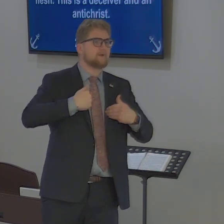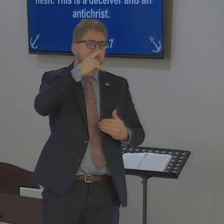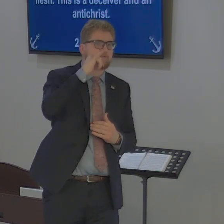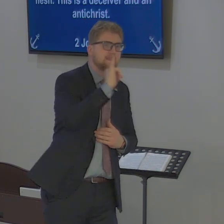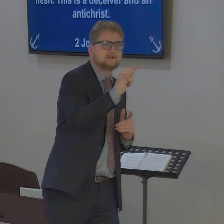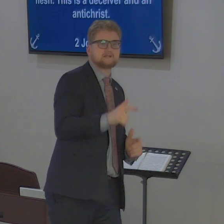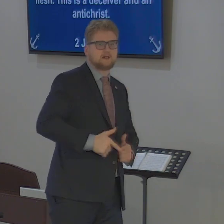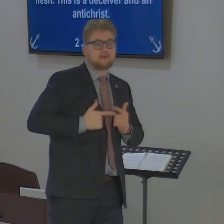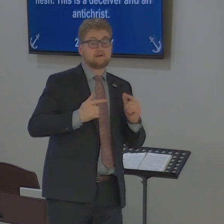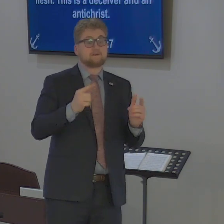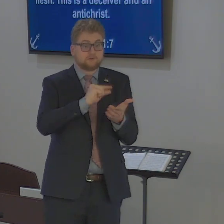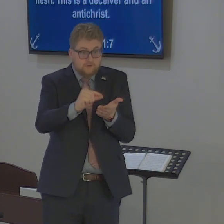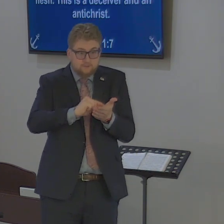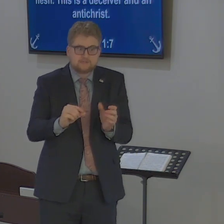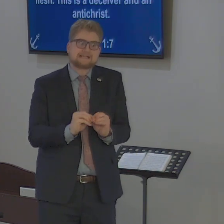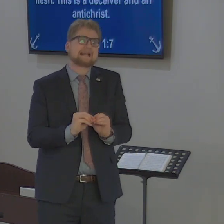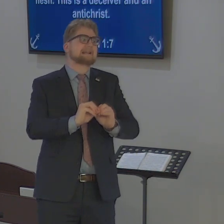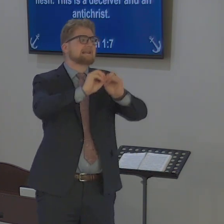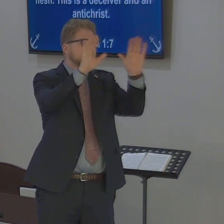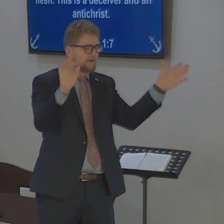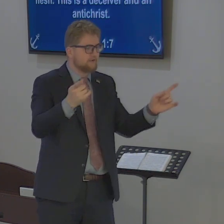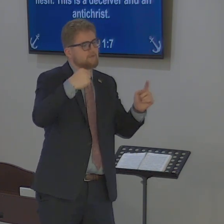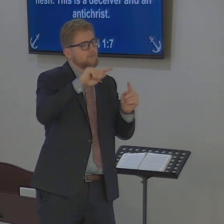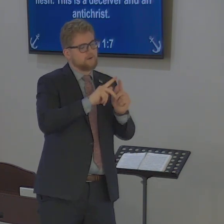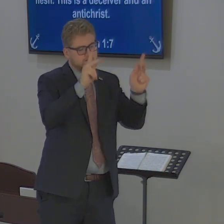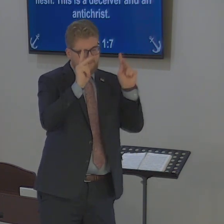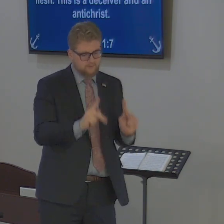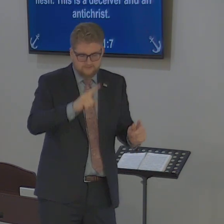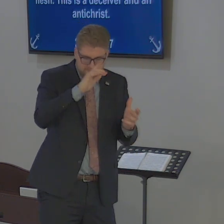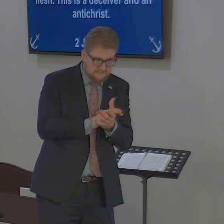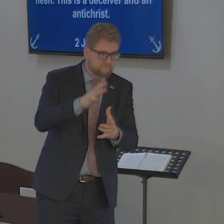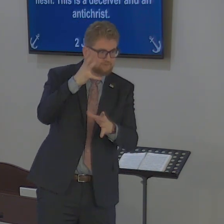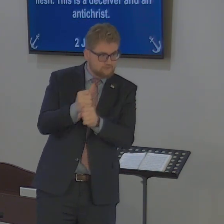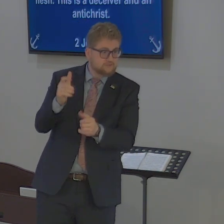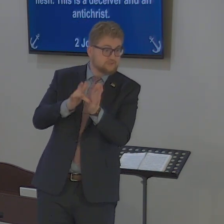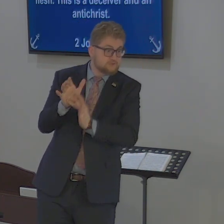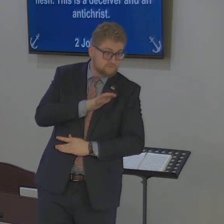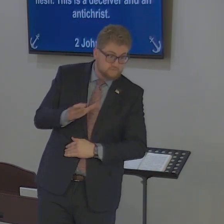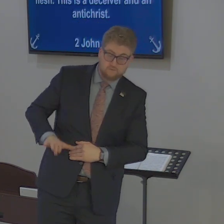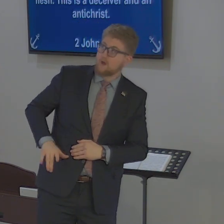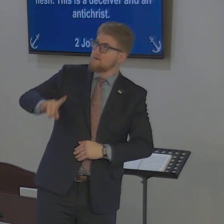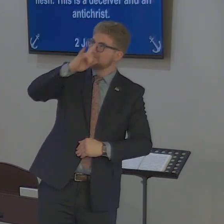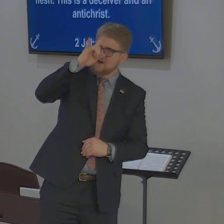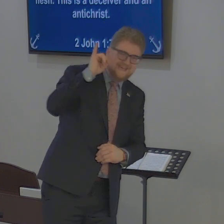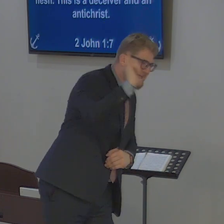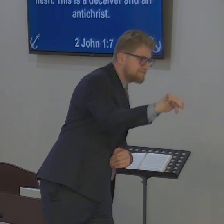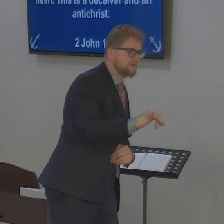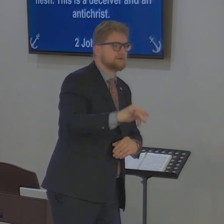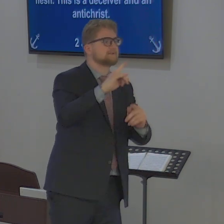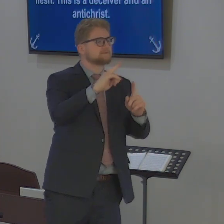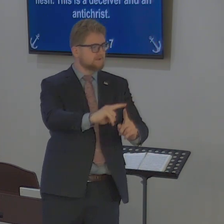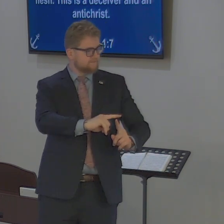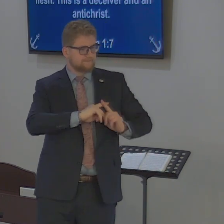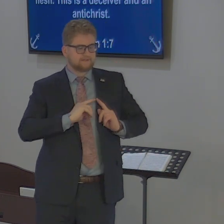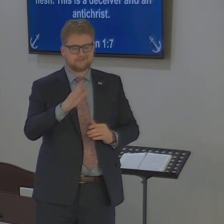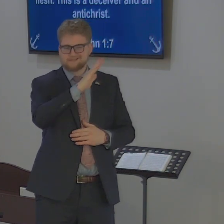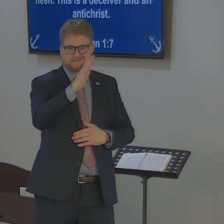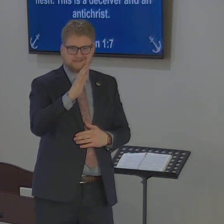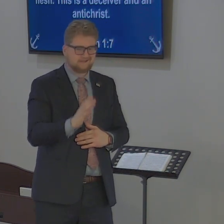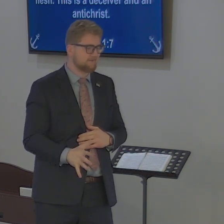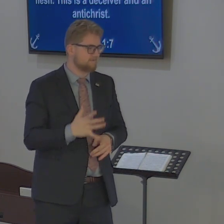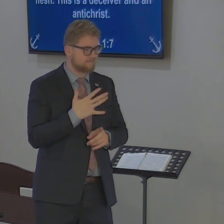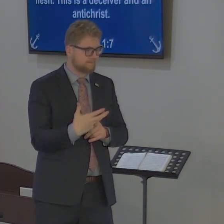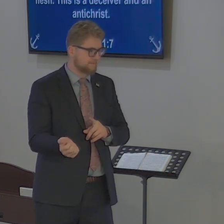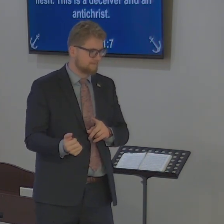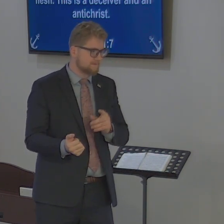very clear that when an individual believes and trusts in Christ Jesus, it is an eternal salvation that can never go away.